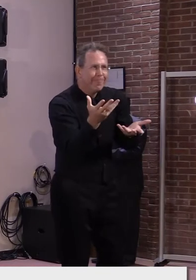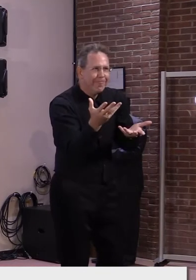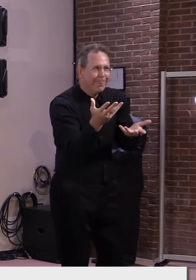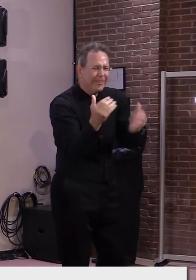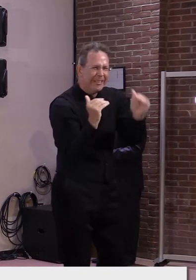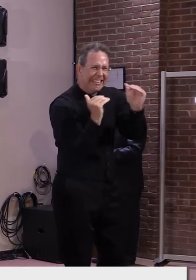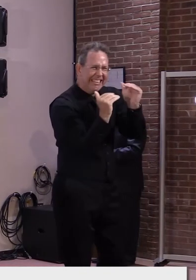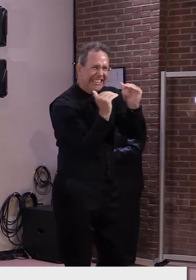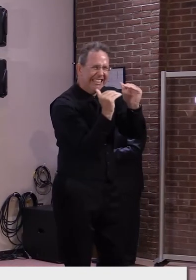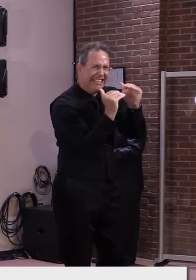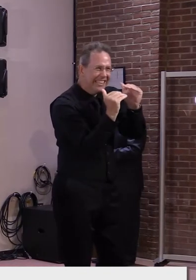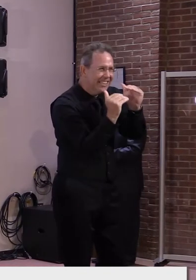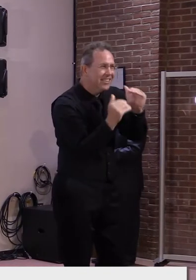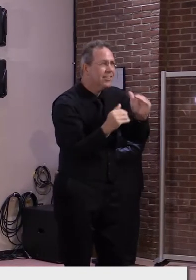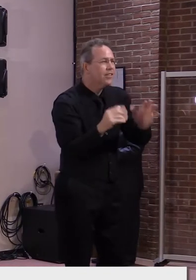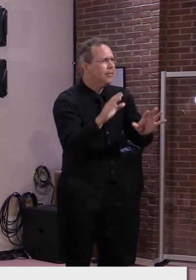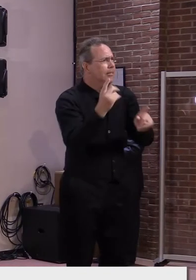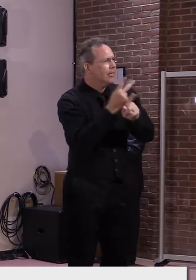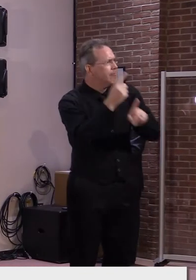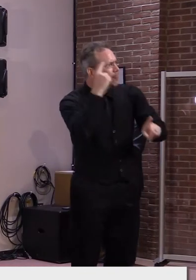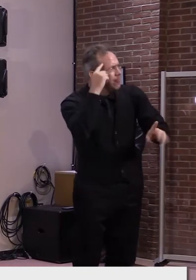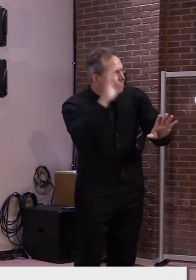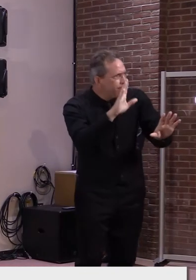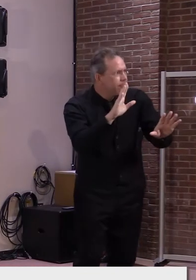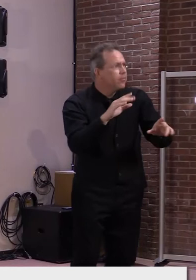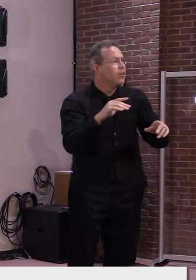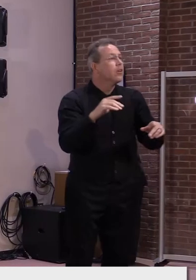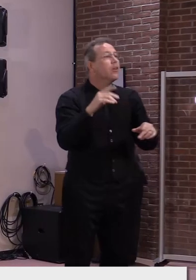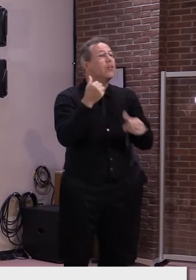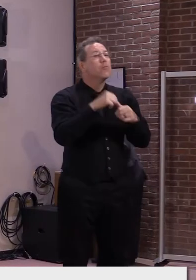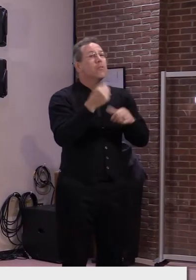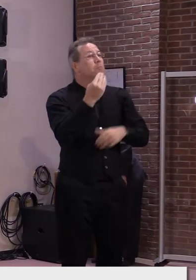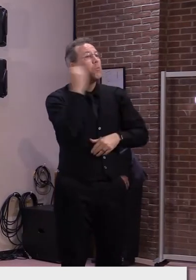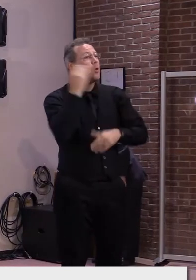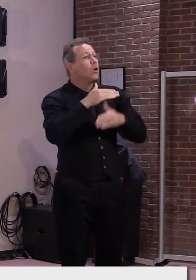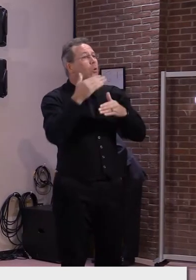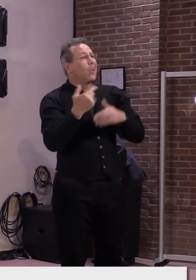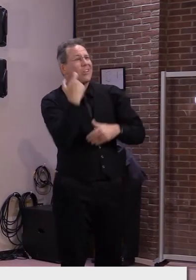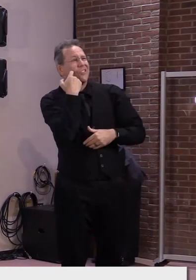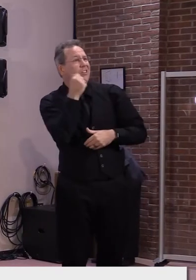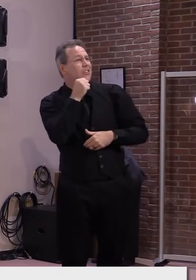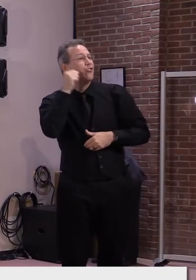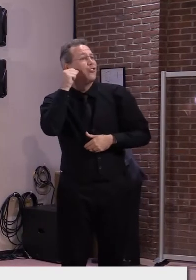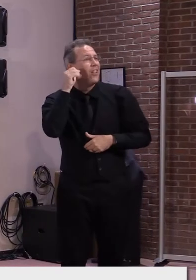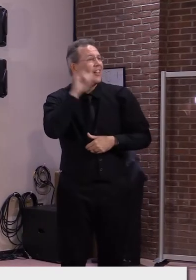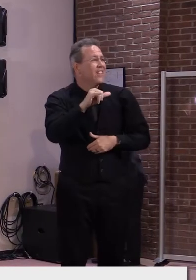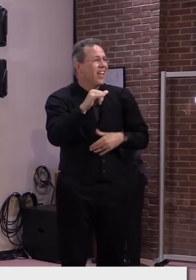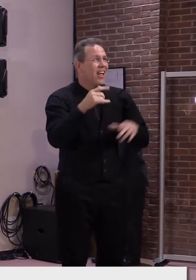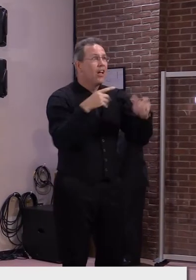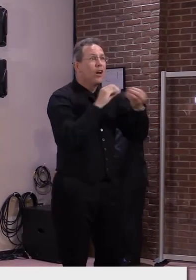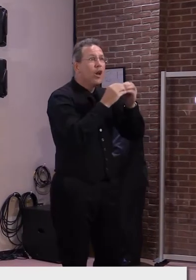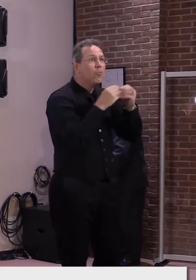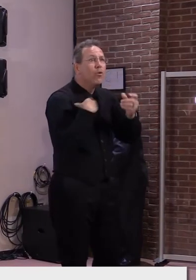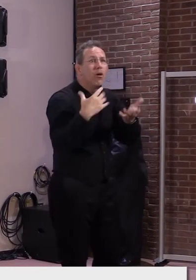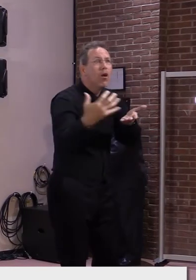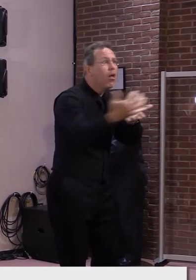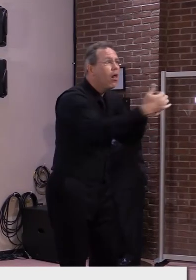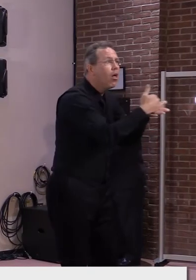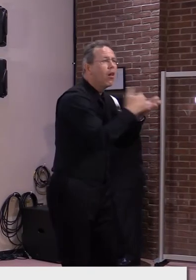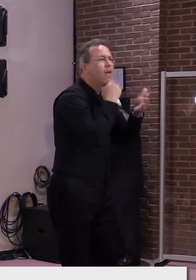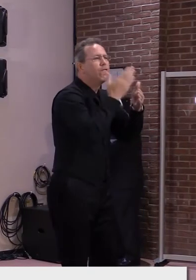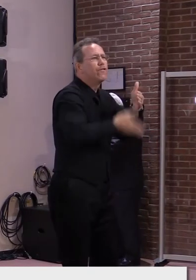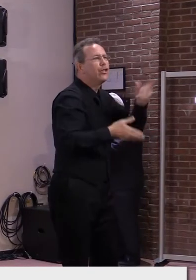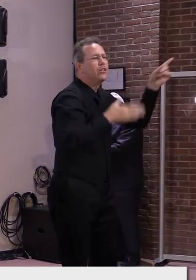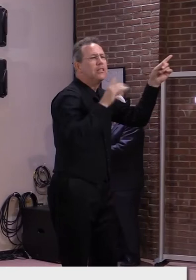Day, the CDC didn't report Sunday's numbers, so we're expecting those as well as yesterday's totals later